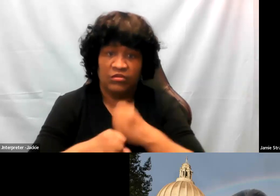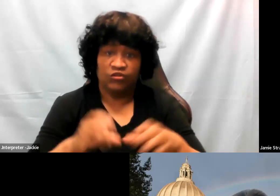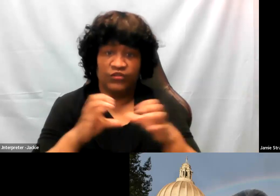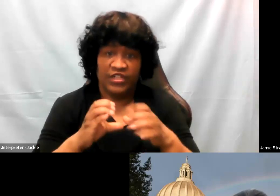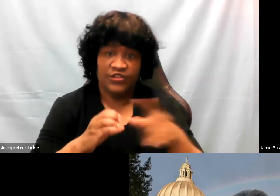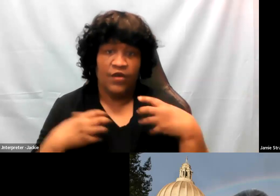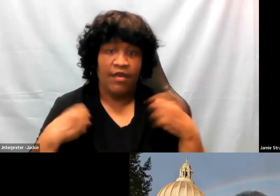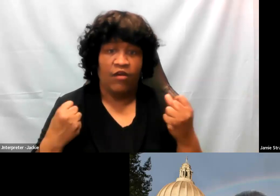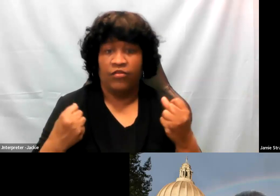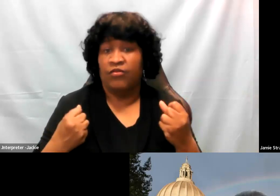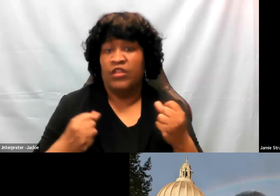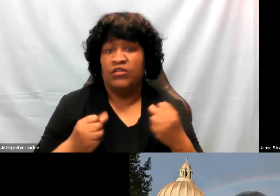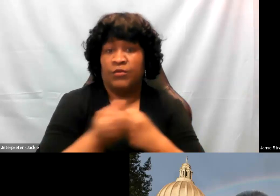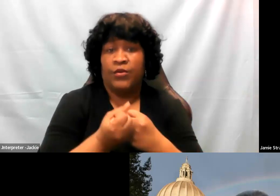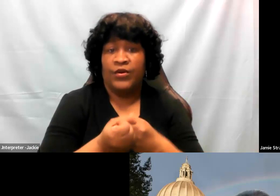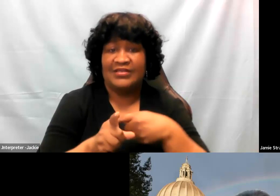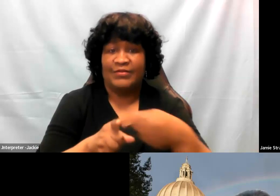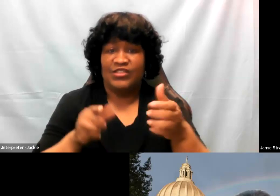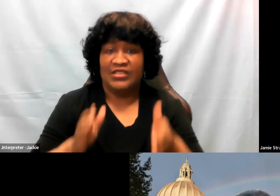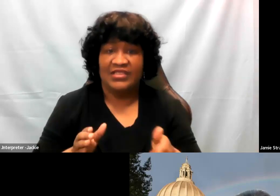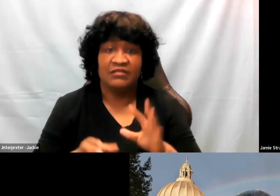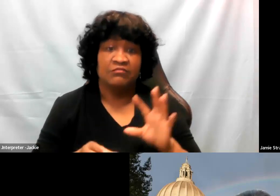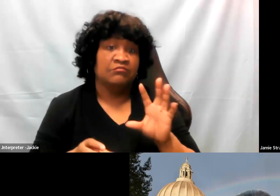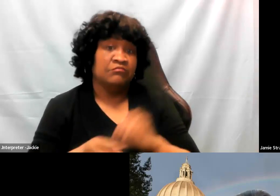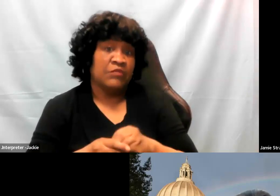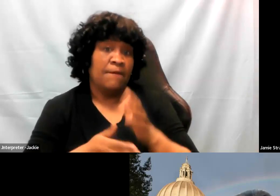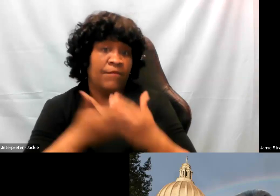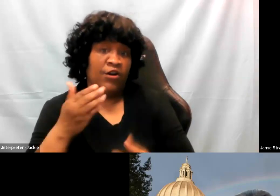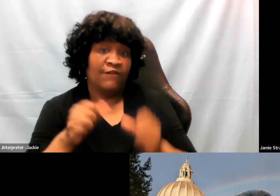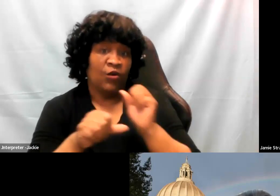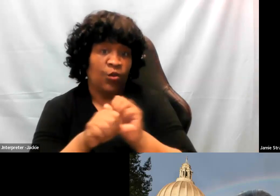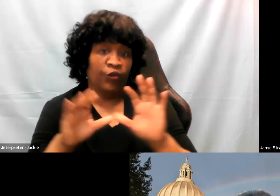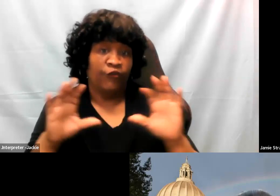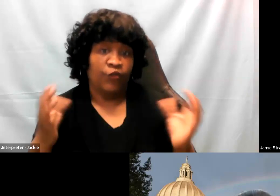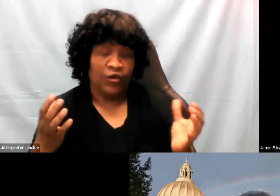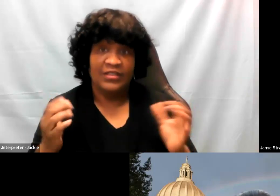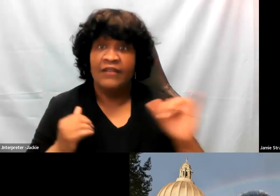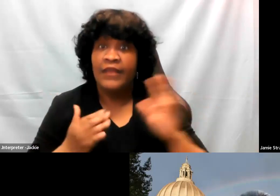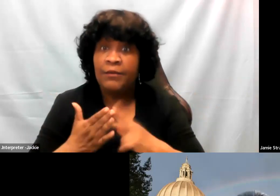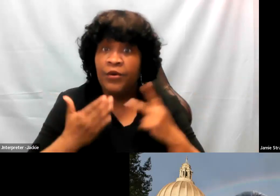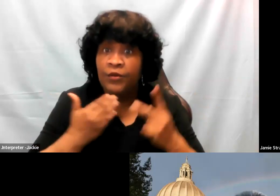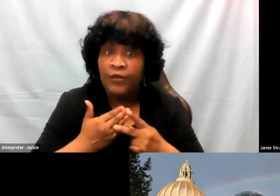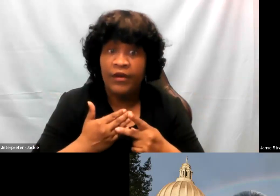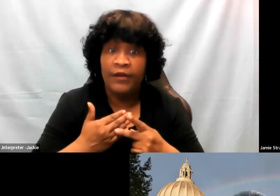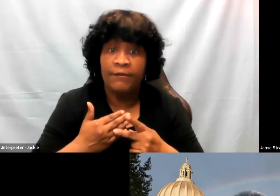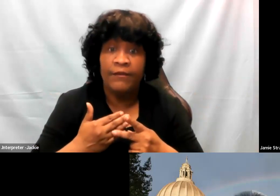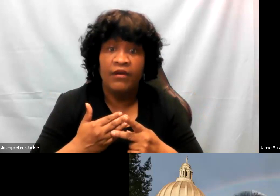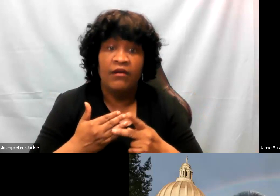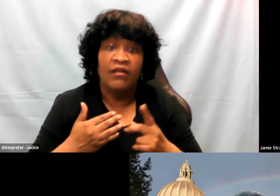can actually be part of a workforce. This was a program that UW